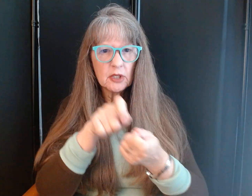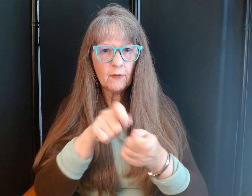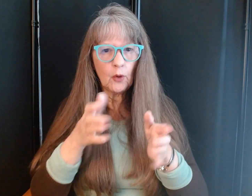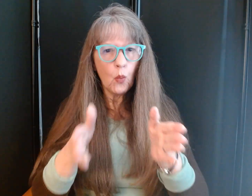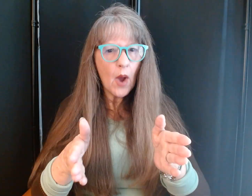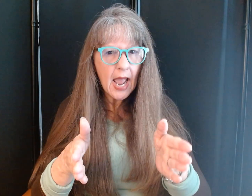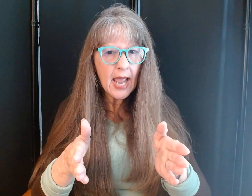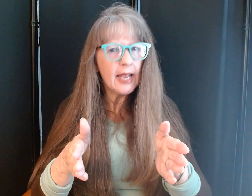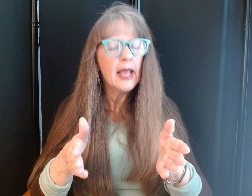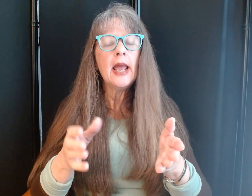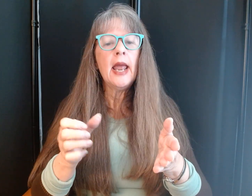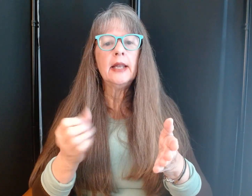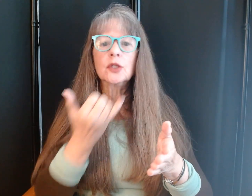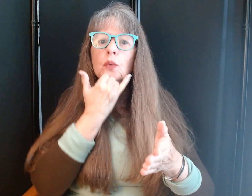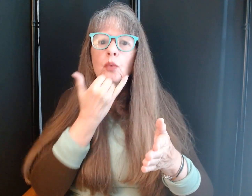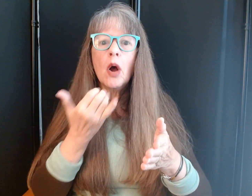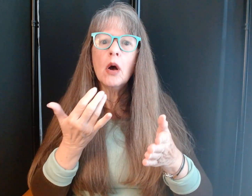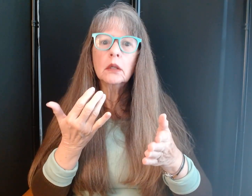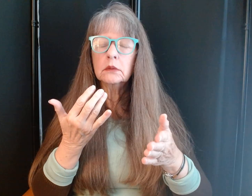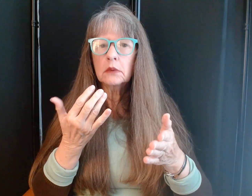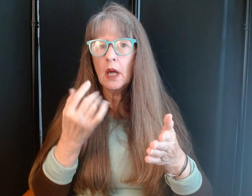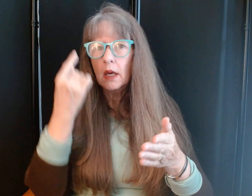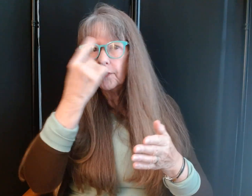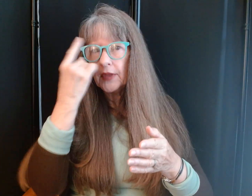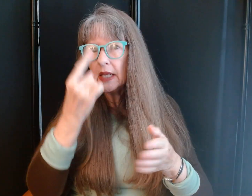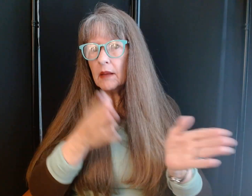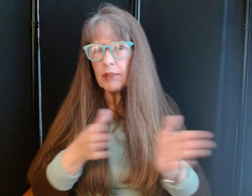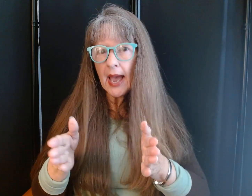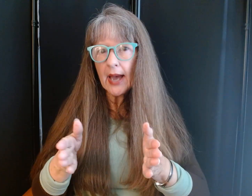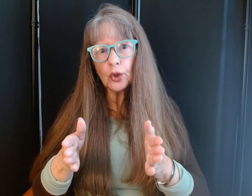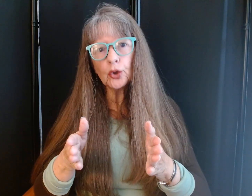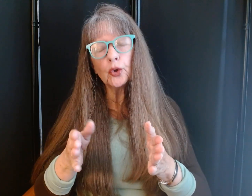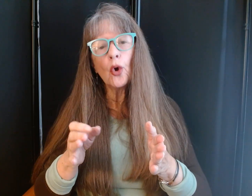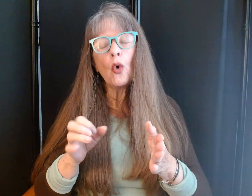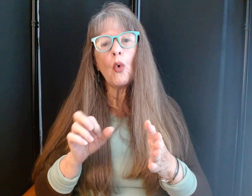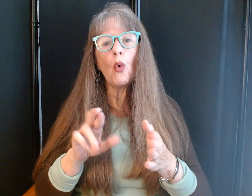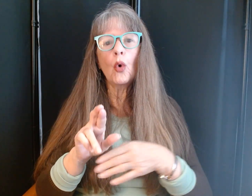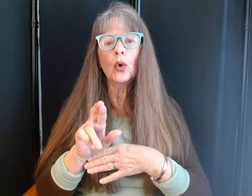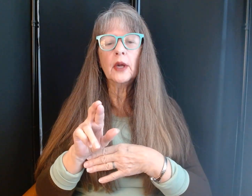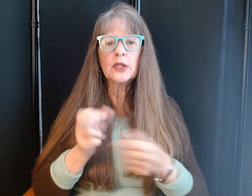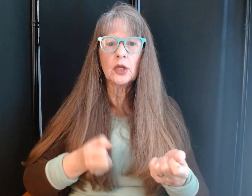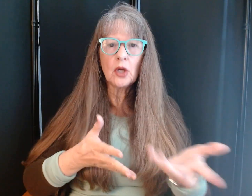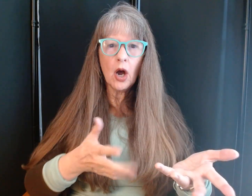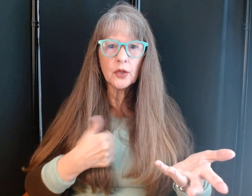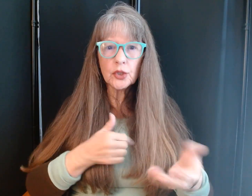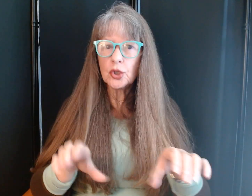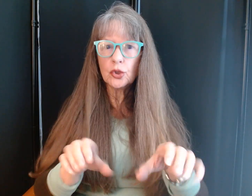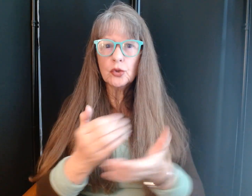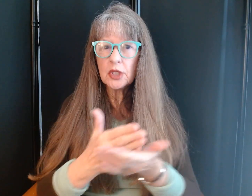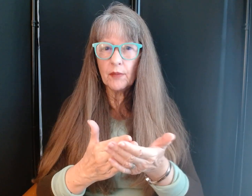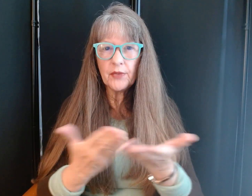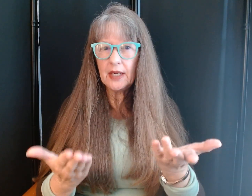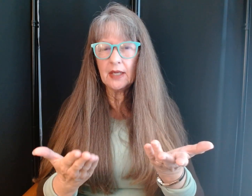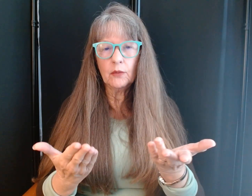specific way, and it's the wrong thinking pattern, or it's going to cause us to do something and we